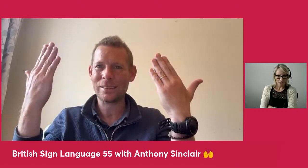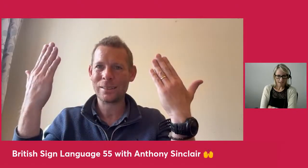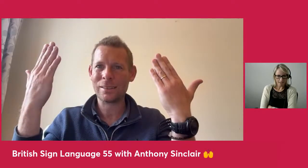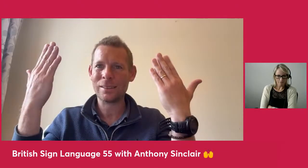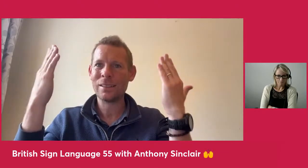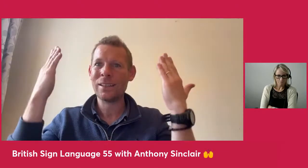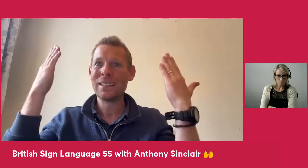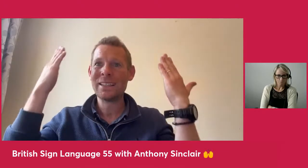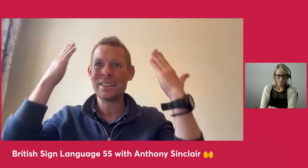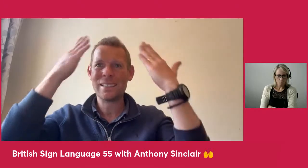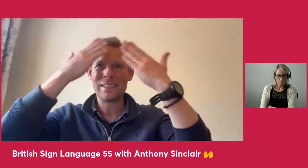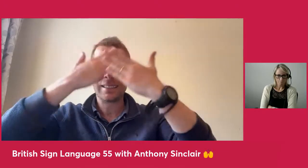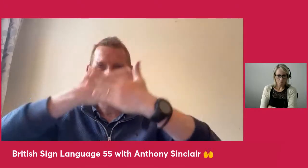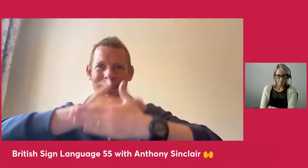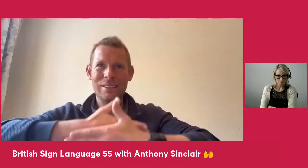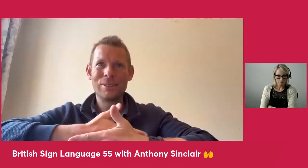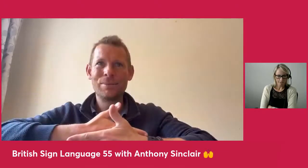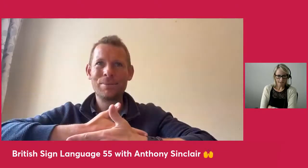day,